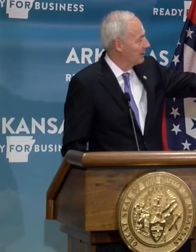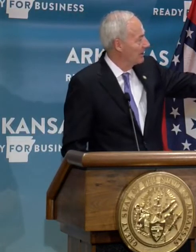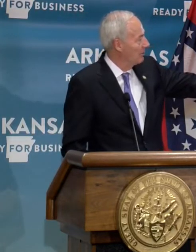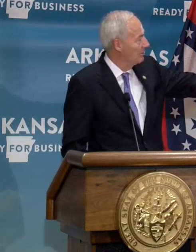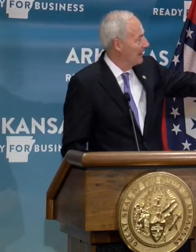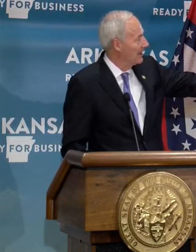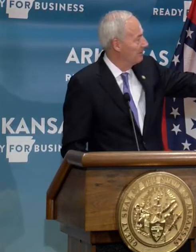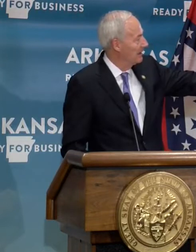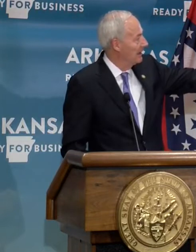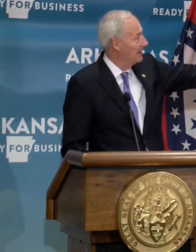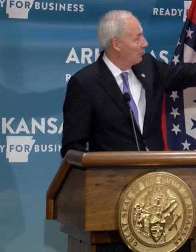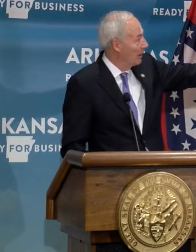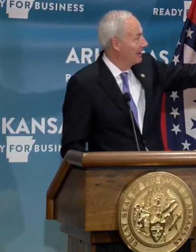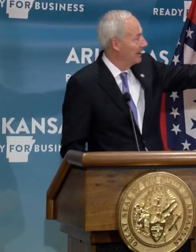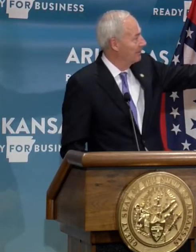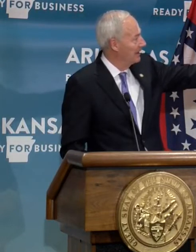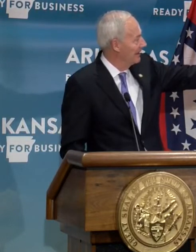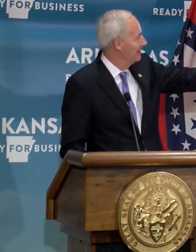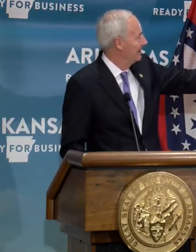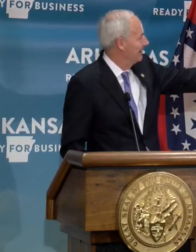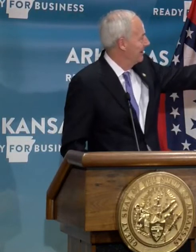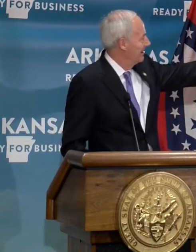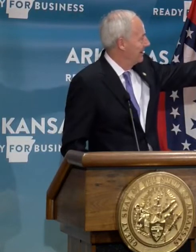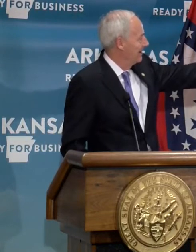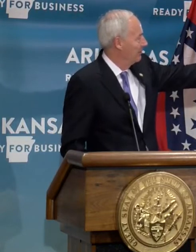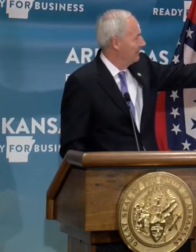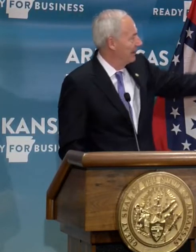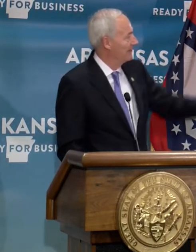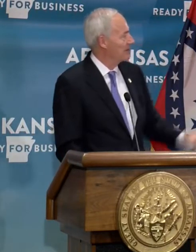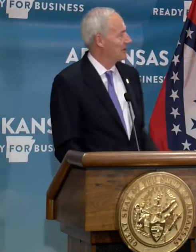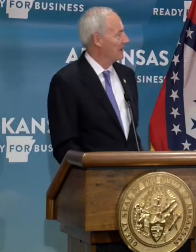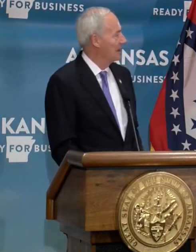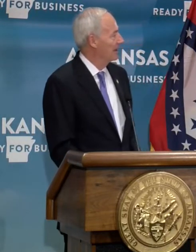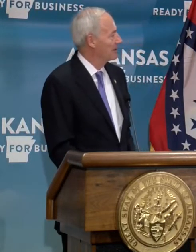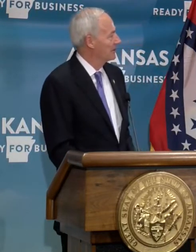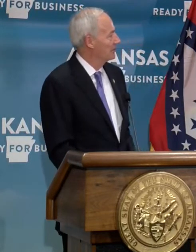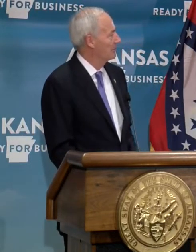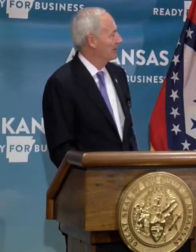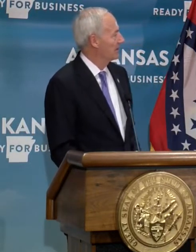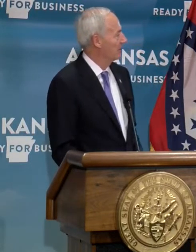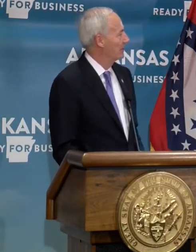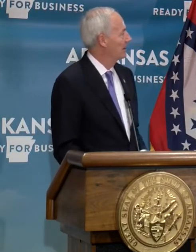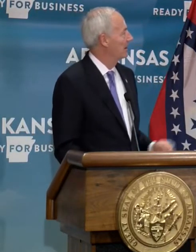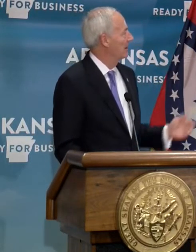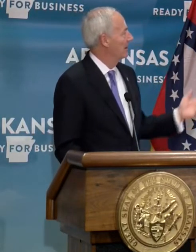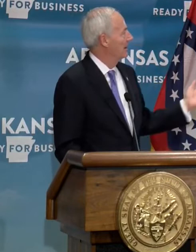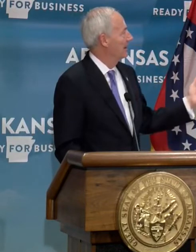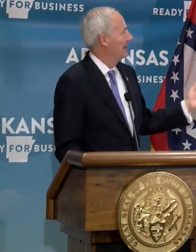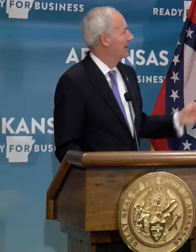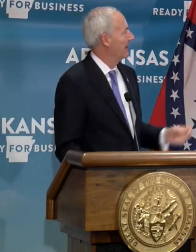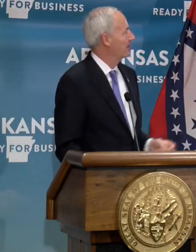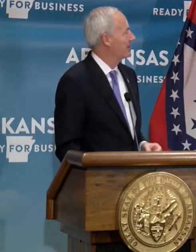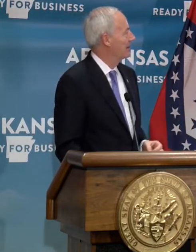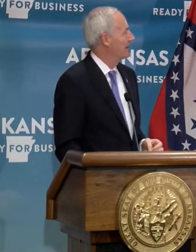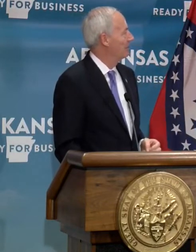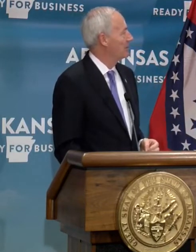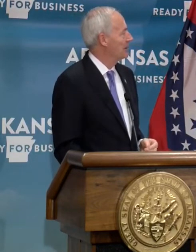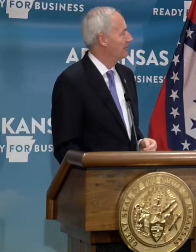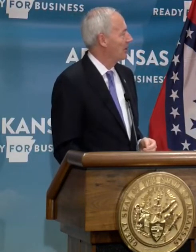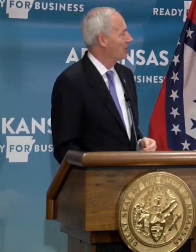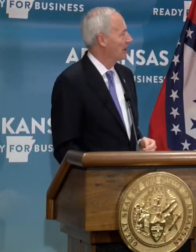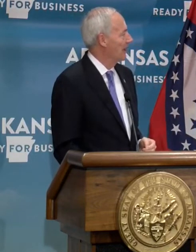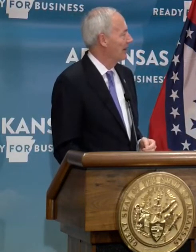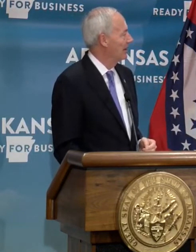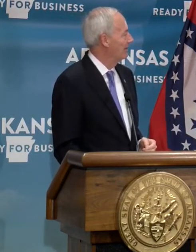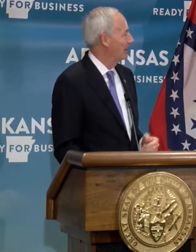then they started going back up again and way up, and then we've had this decline, so that's good. Next, we